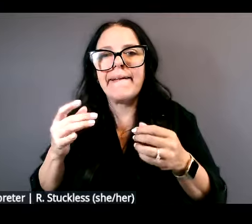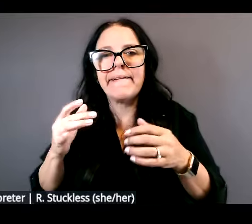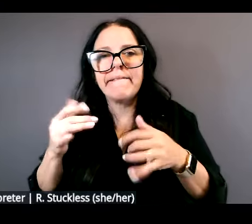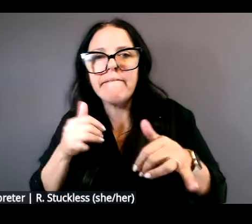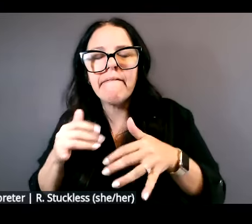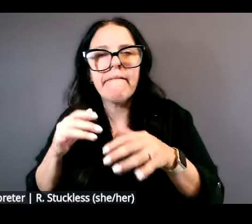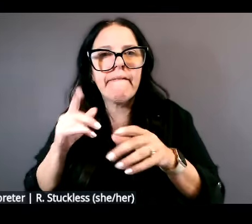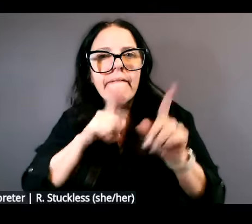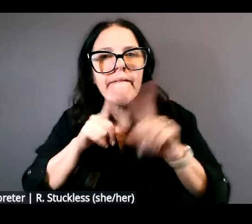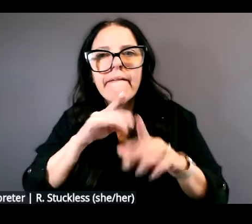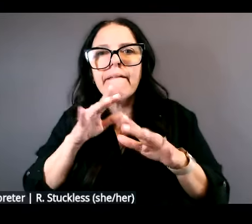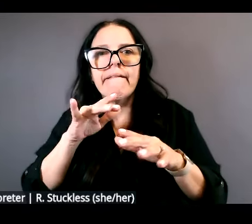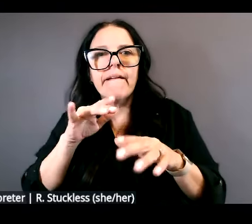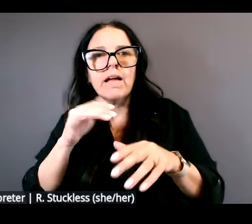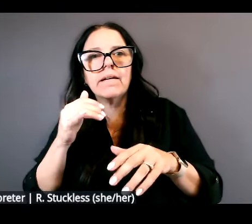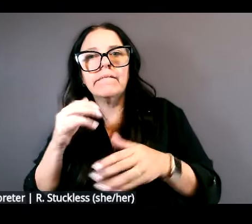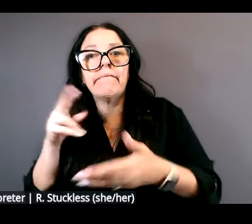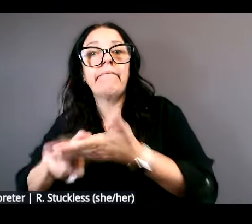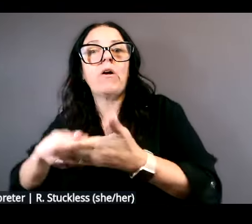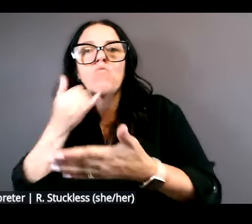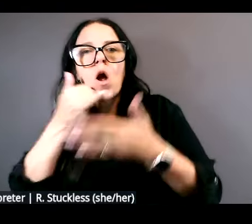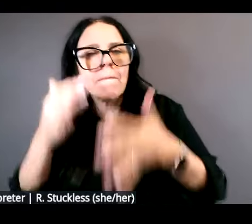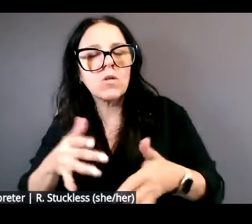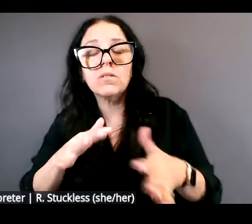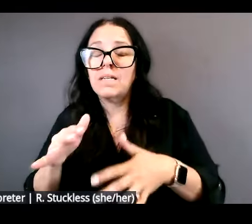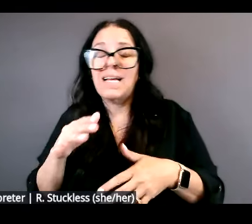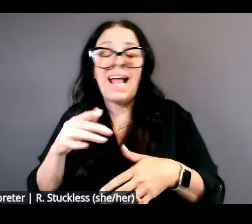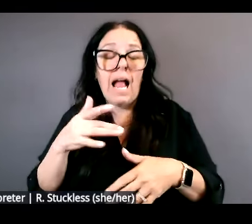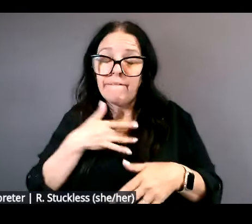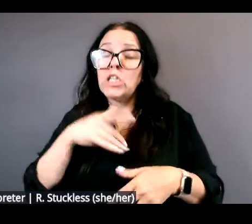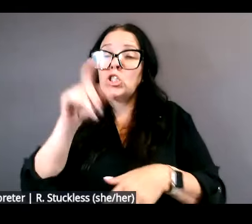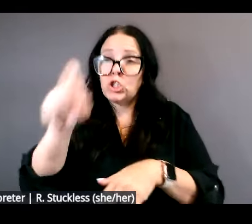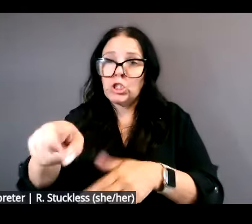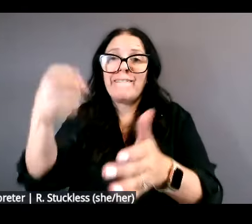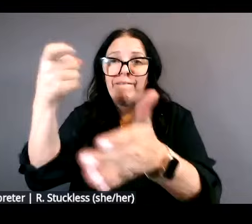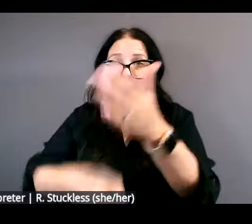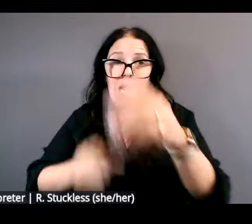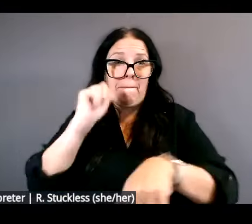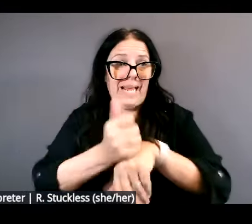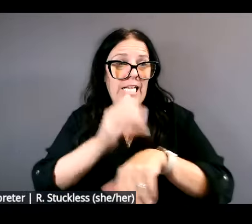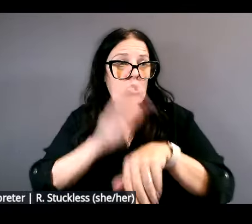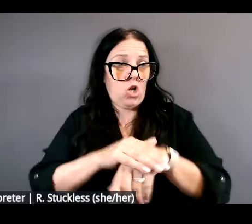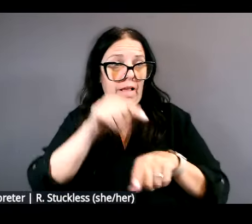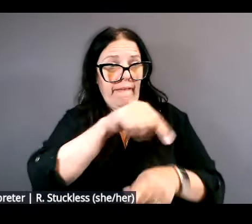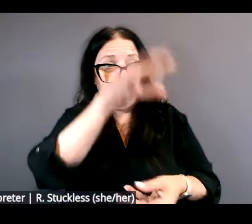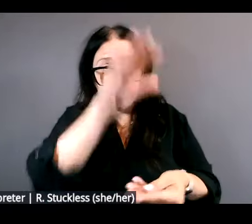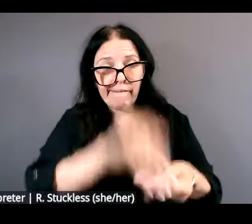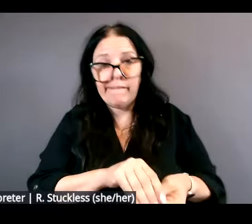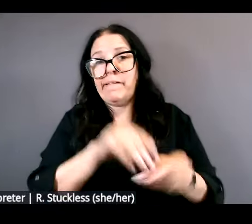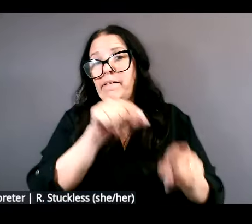West campaign based on Mr. Delahunt's forgeries. Thank you for your comments, sir.